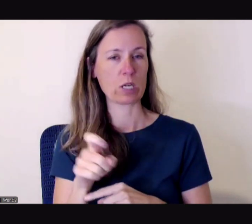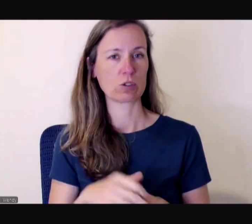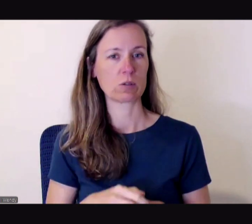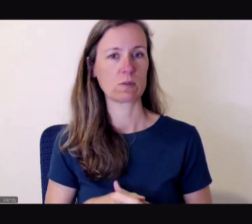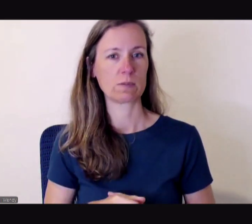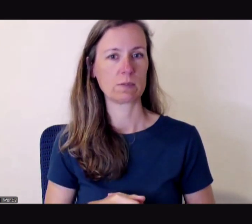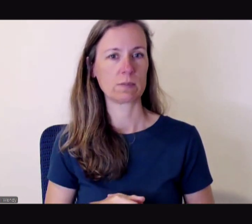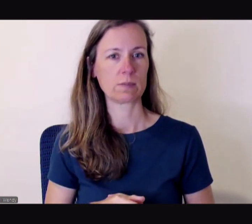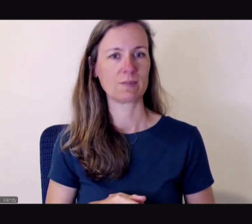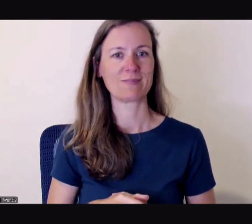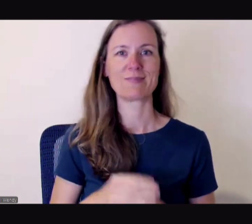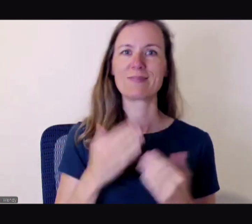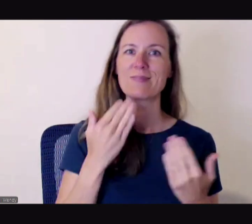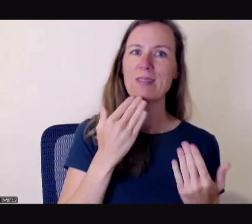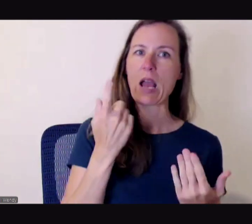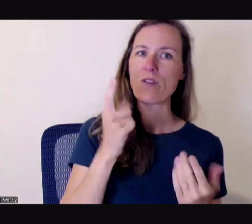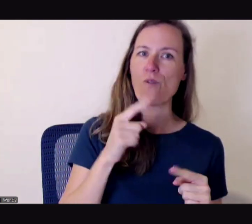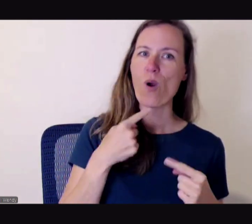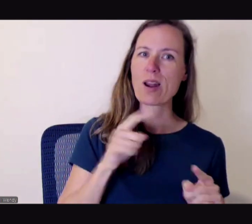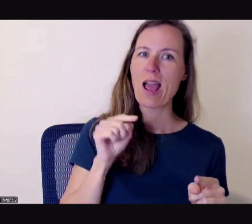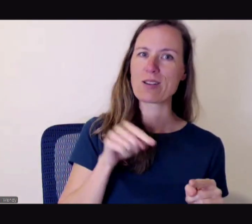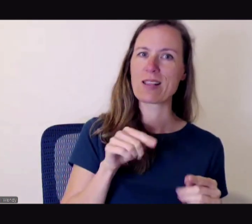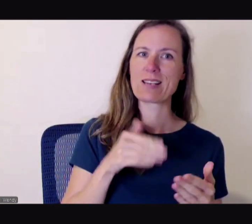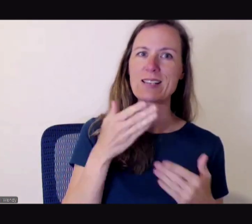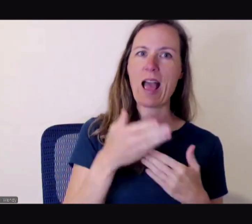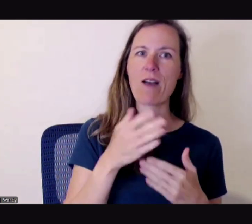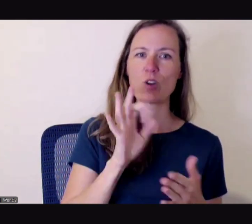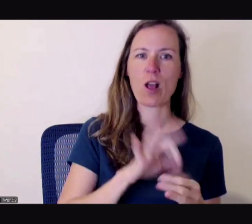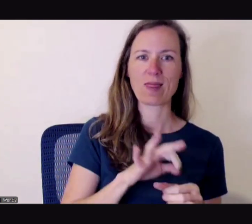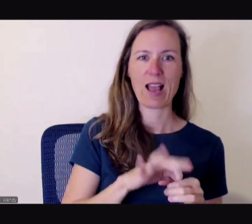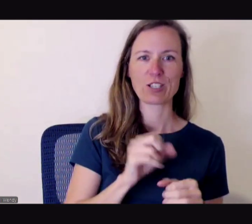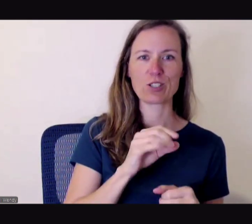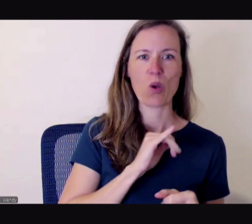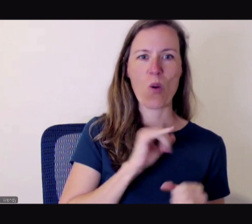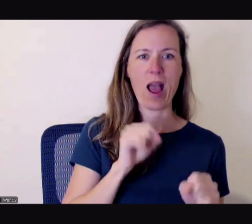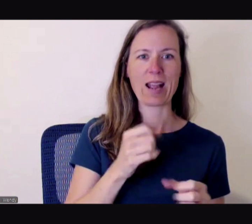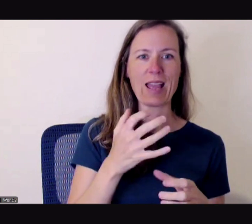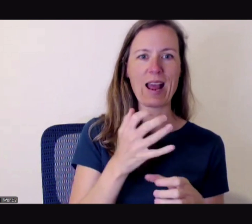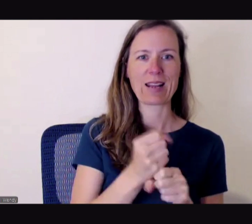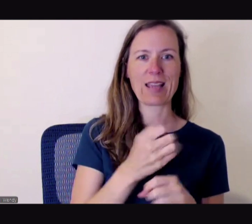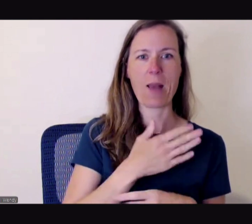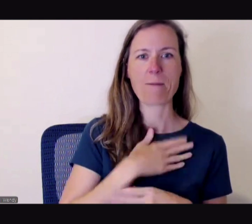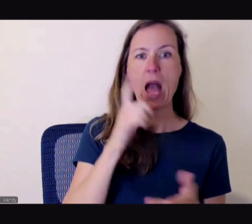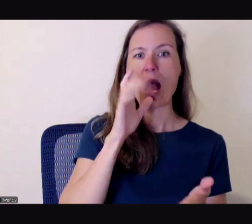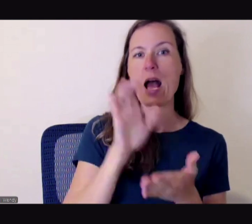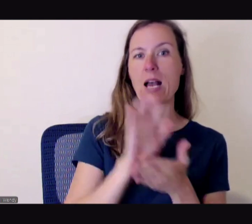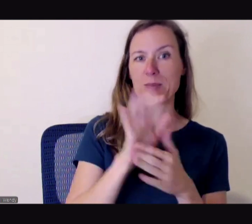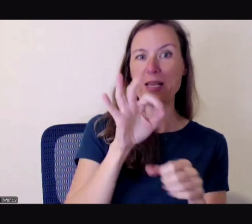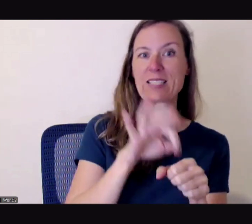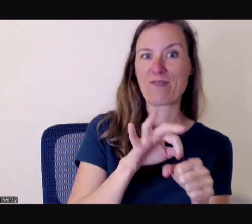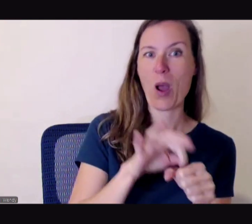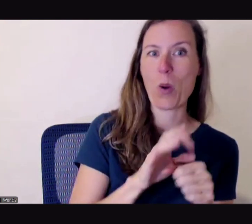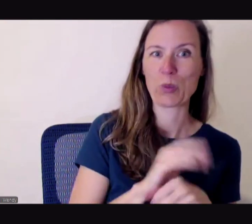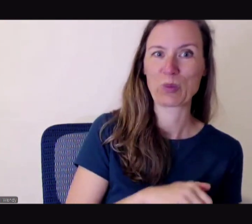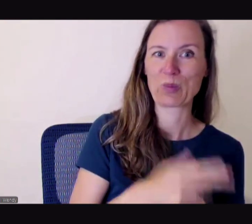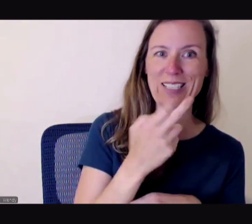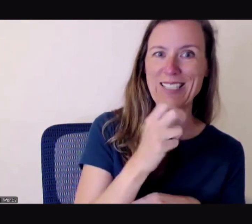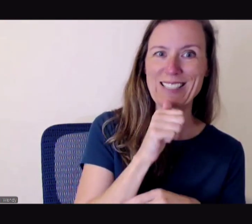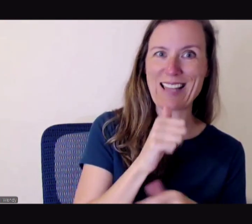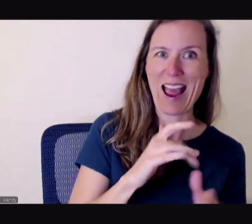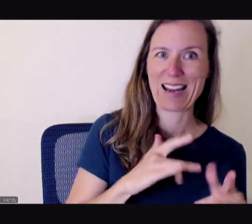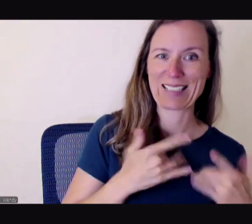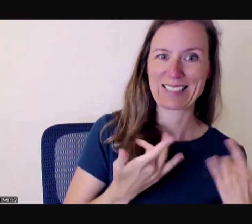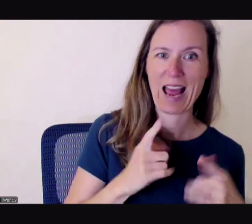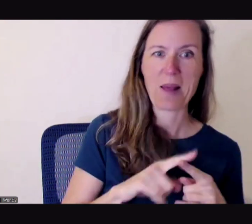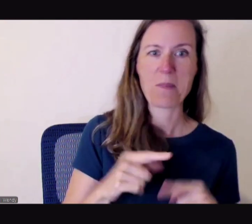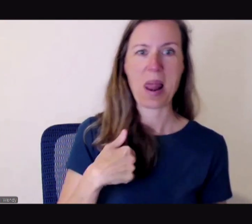the election so that I could secure my husband's vote, because he's not too excited about it, but I'm very excited about it, so thank you for doing this. Well, you don't have to